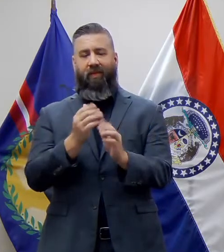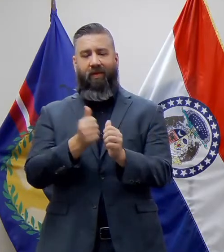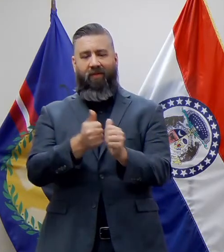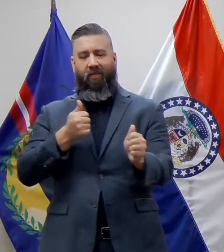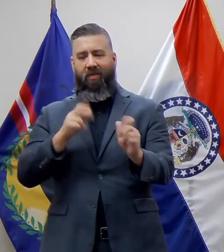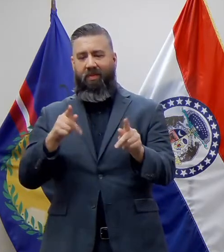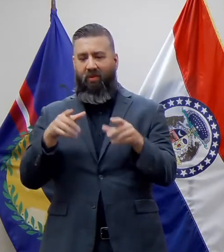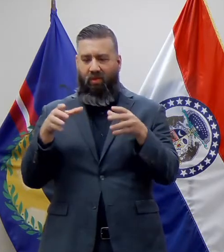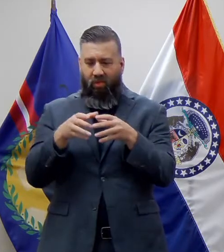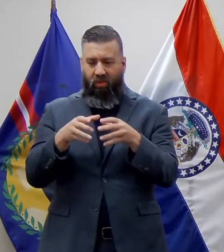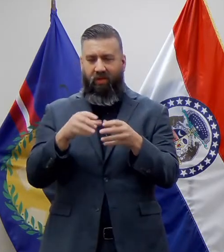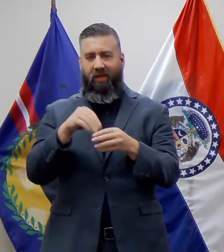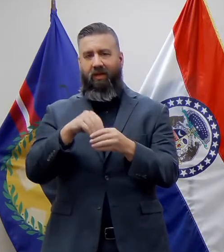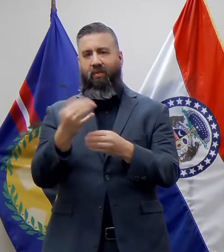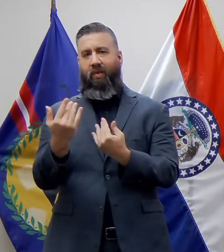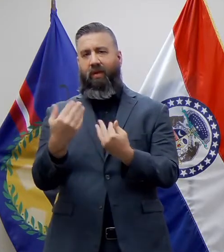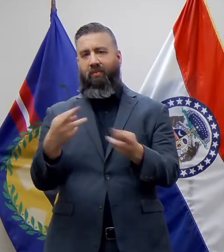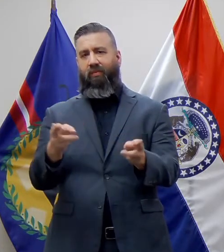areas.